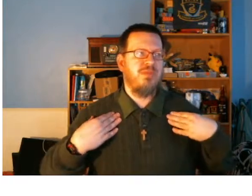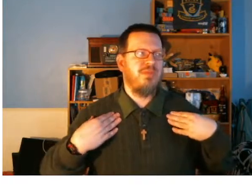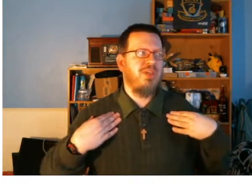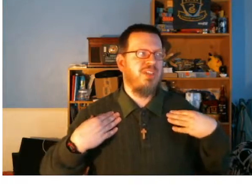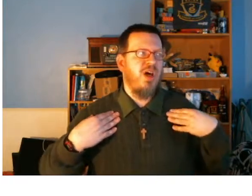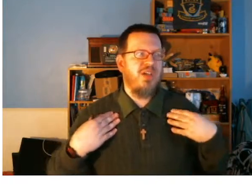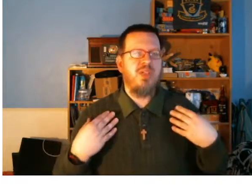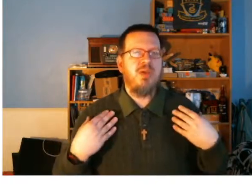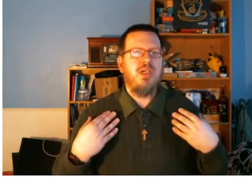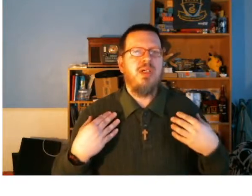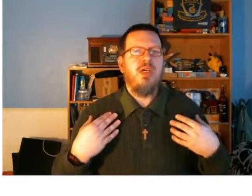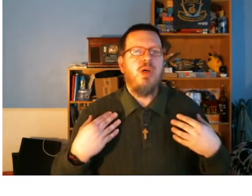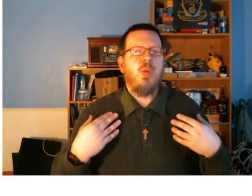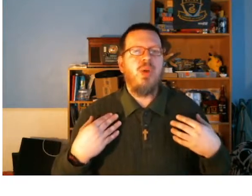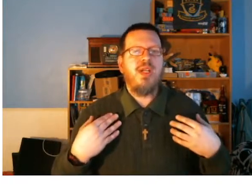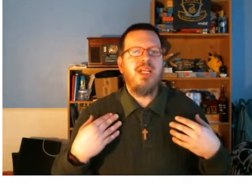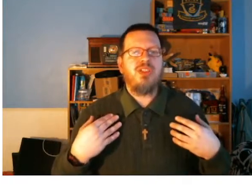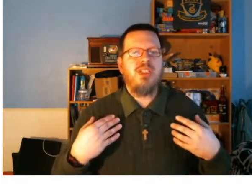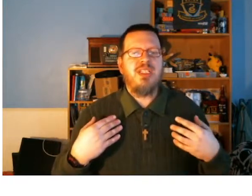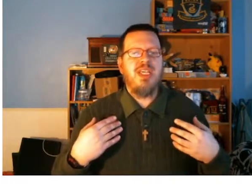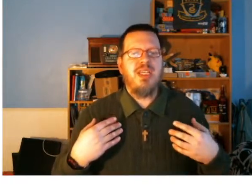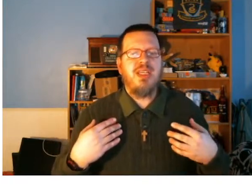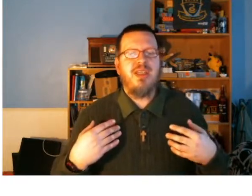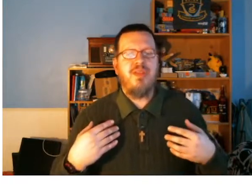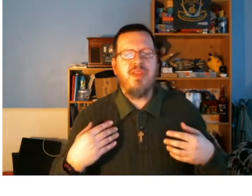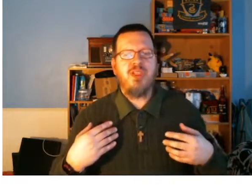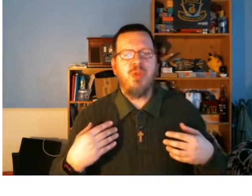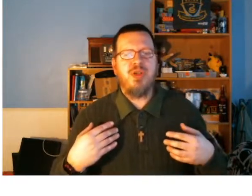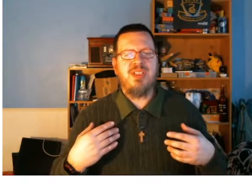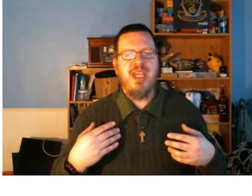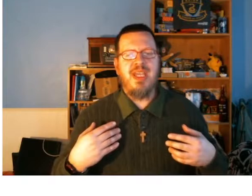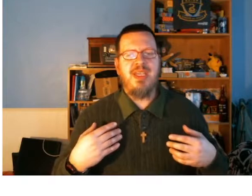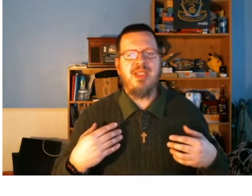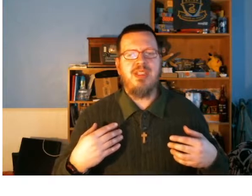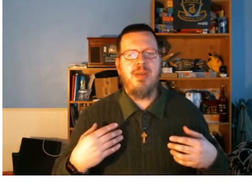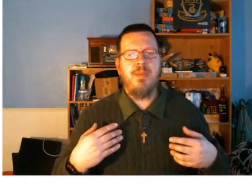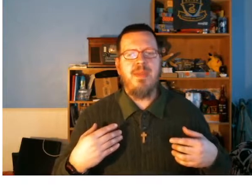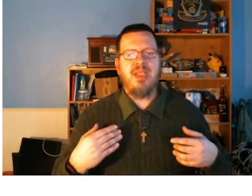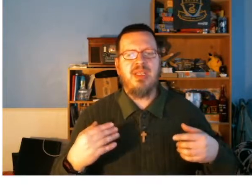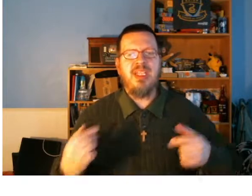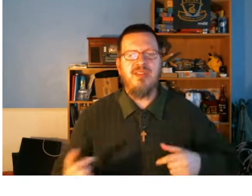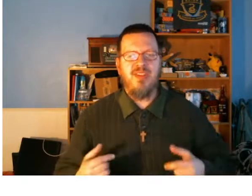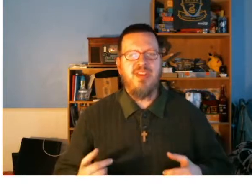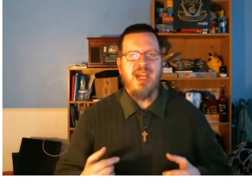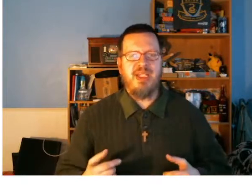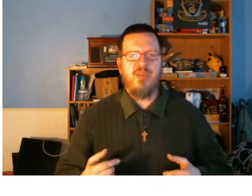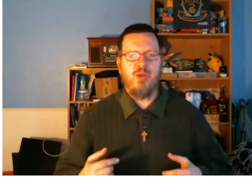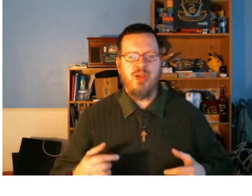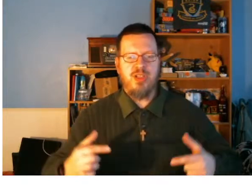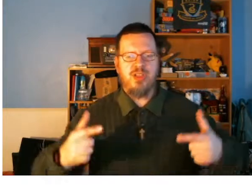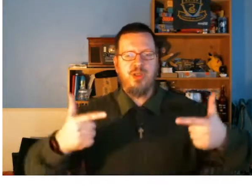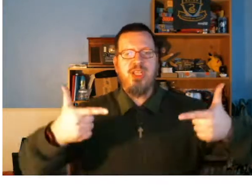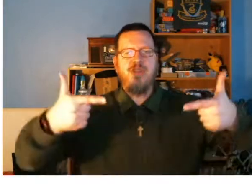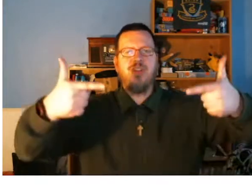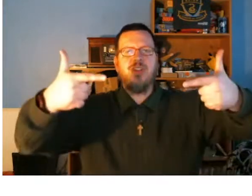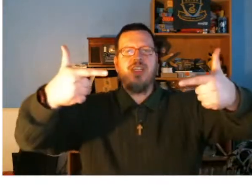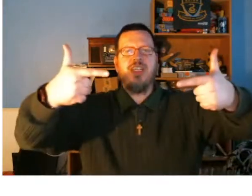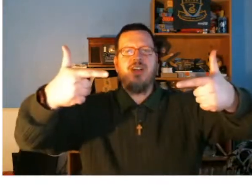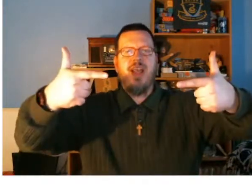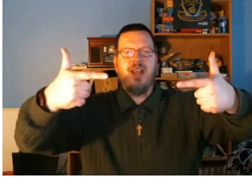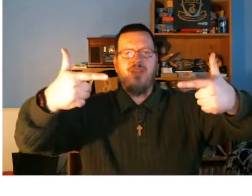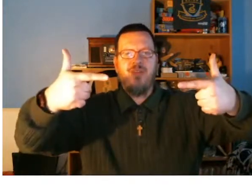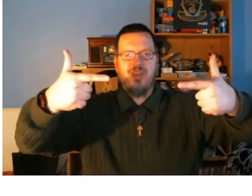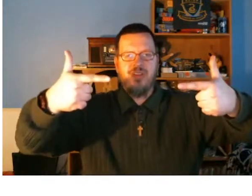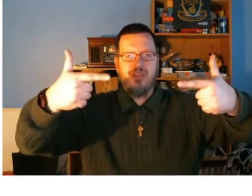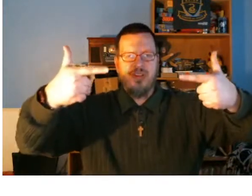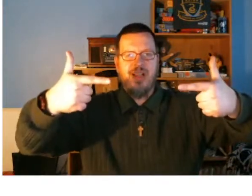just, it's on you. We're going to actually take these words and make live the active word. So live is, you're going to take